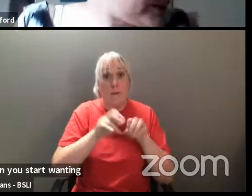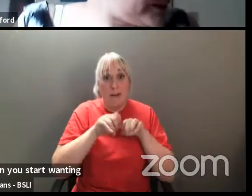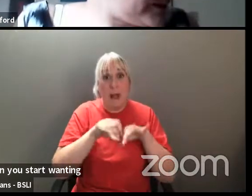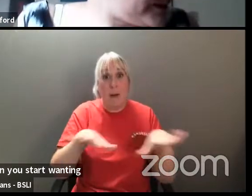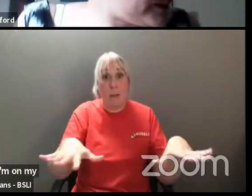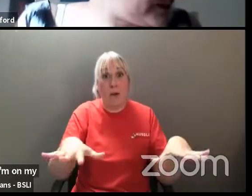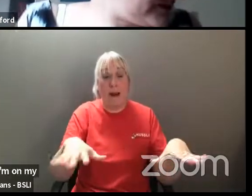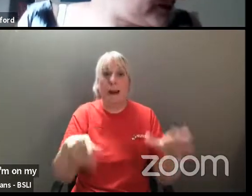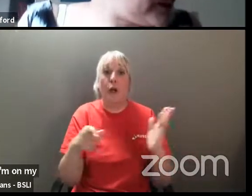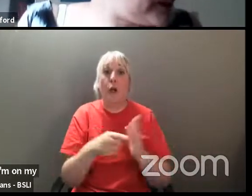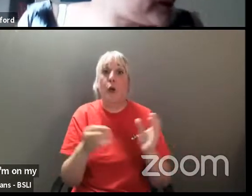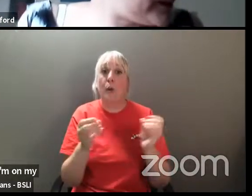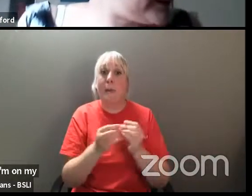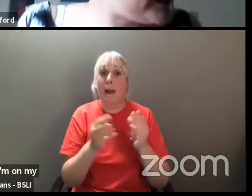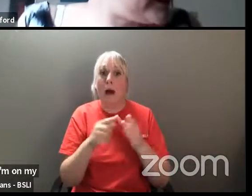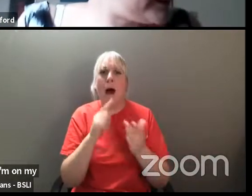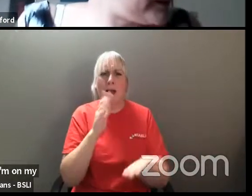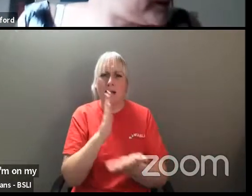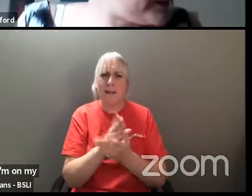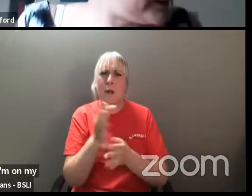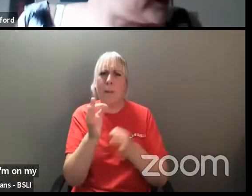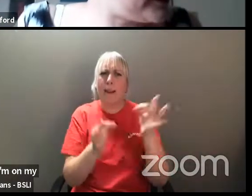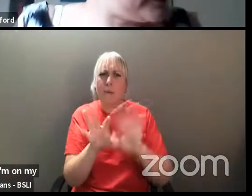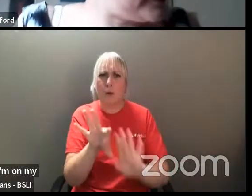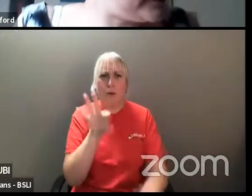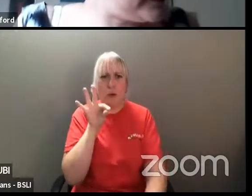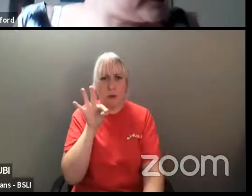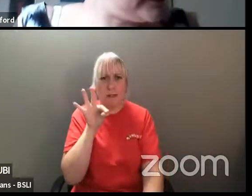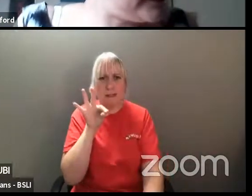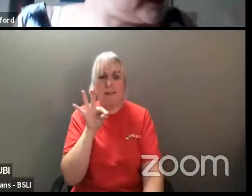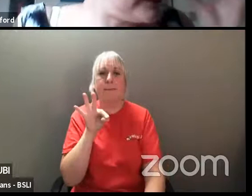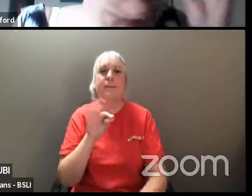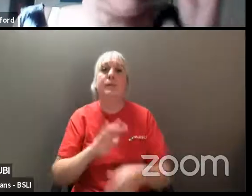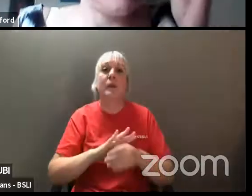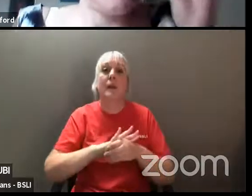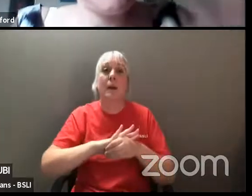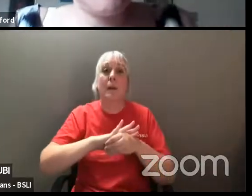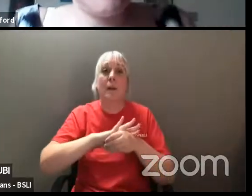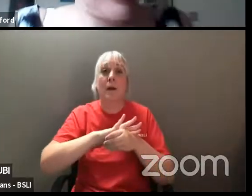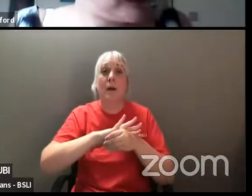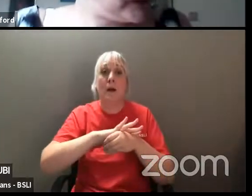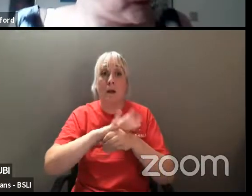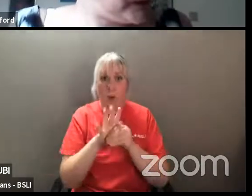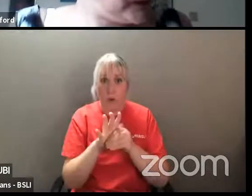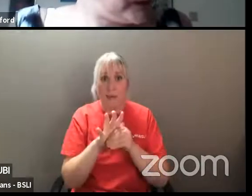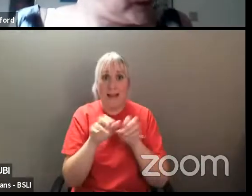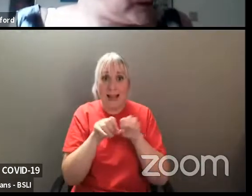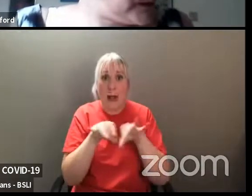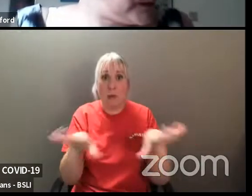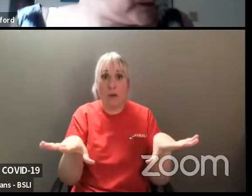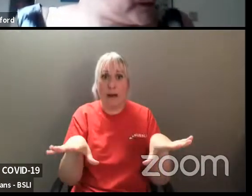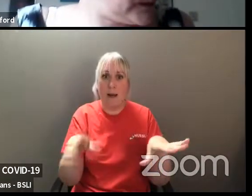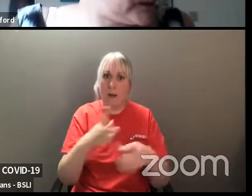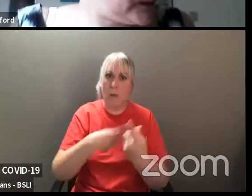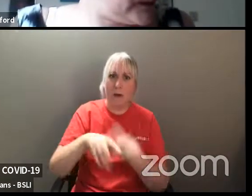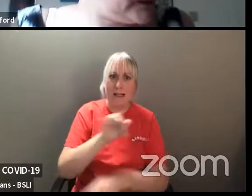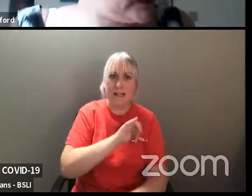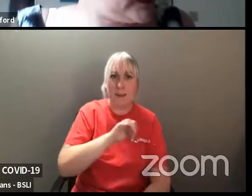UBI is a political choice. Since COVID-19 outbreak, it's expected that the government would have